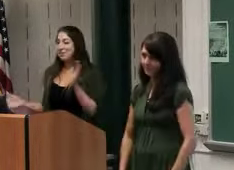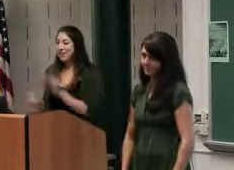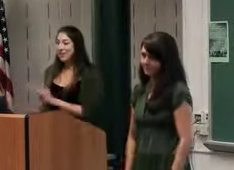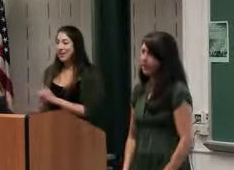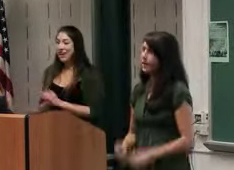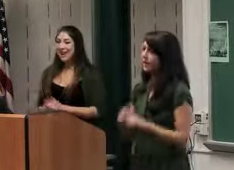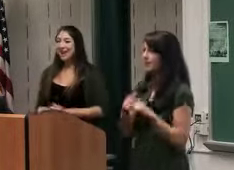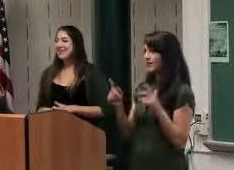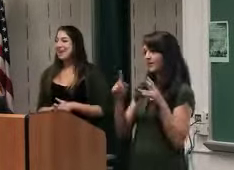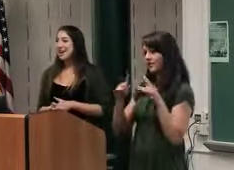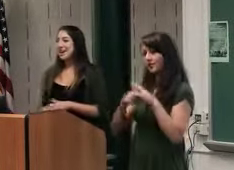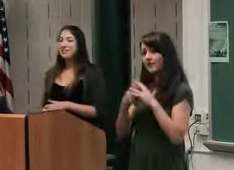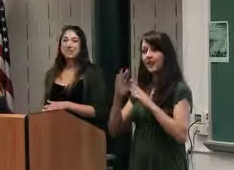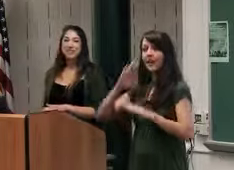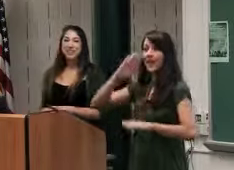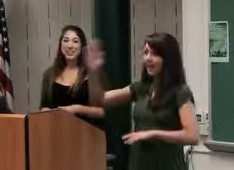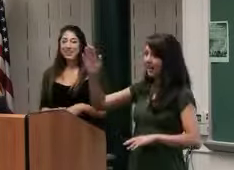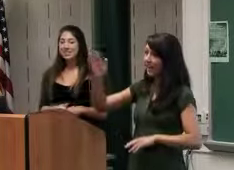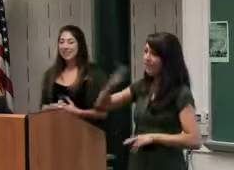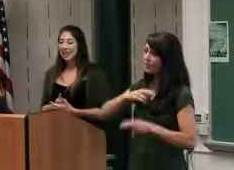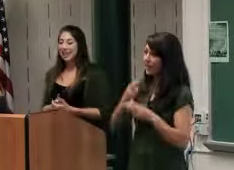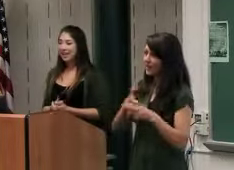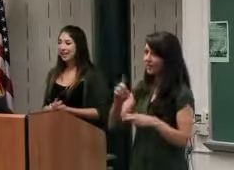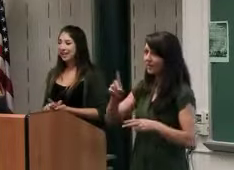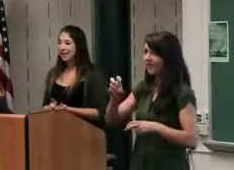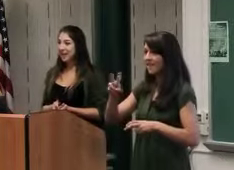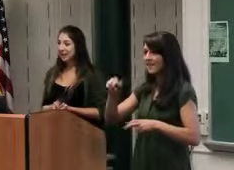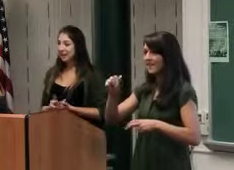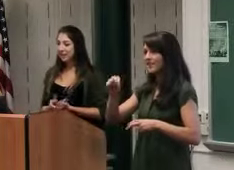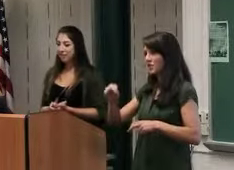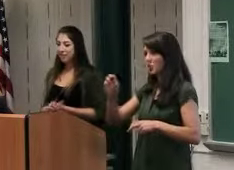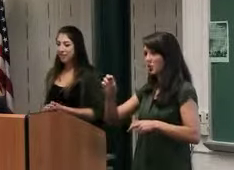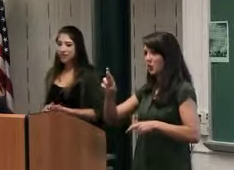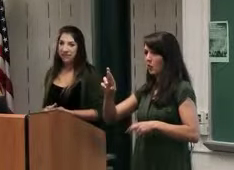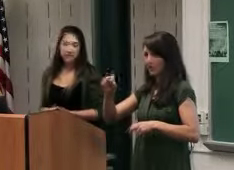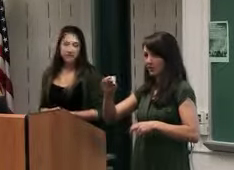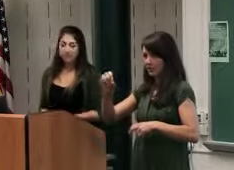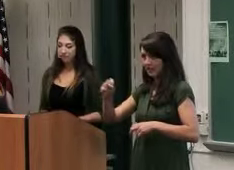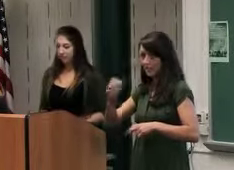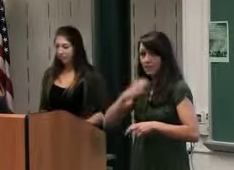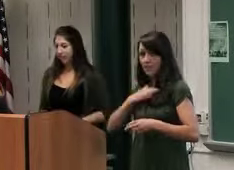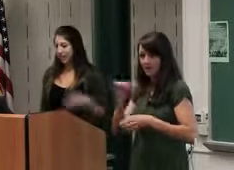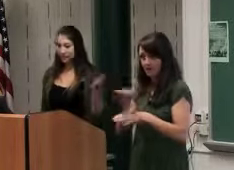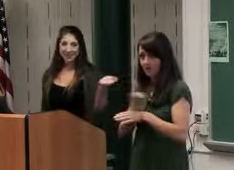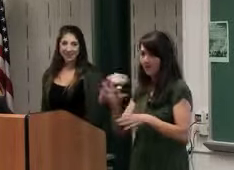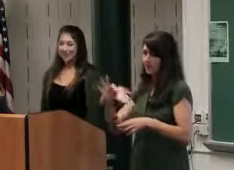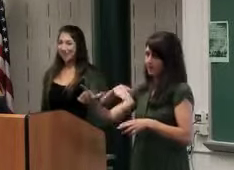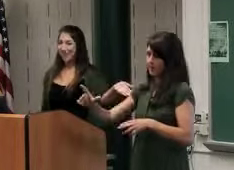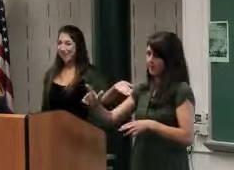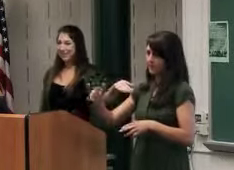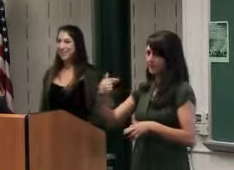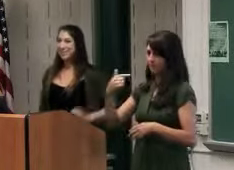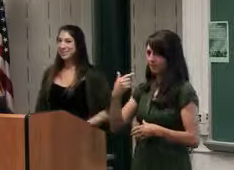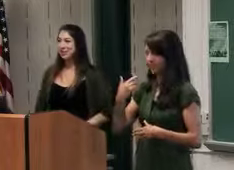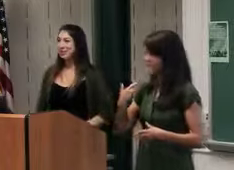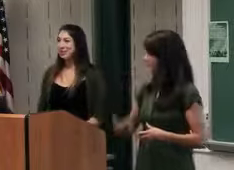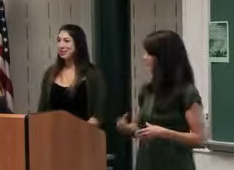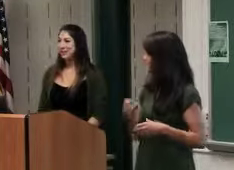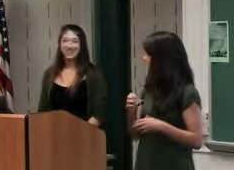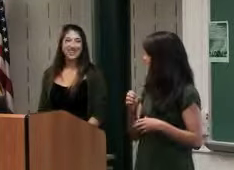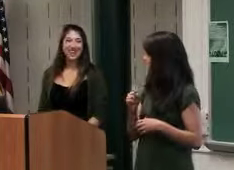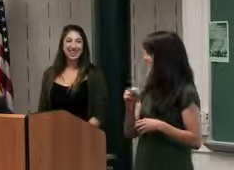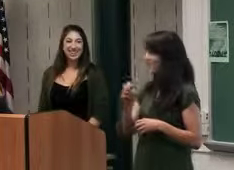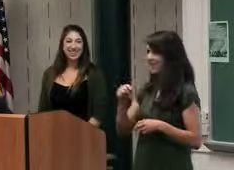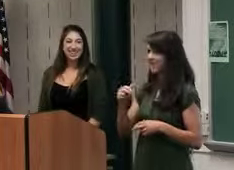But I'll just begin. Hi, I'm Devan Curtis, and I did a freelance internship. And this is Stephanie. She will be